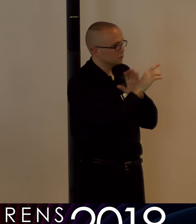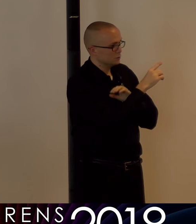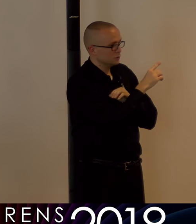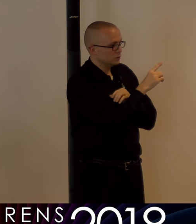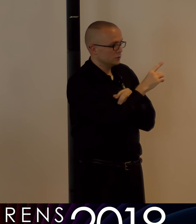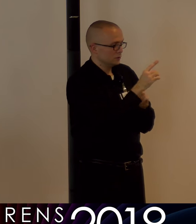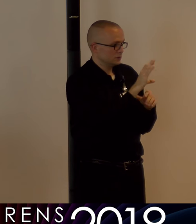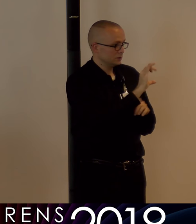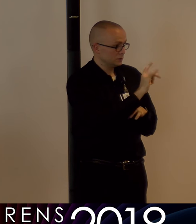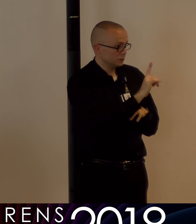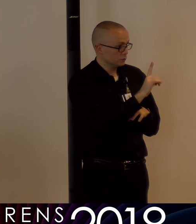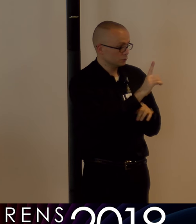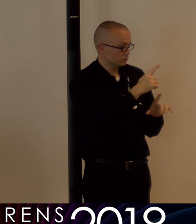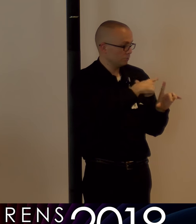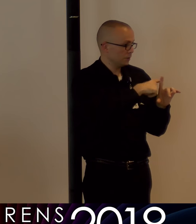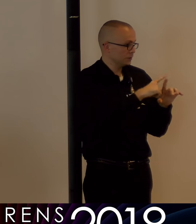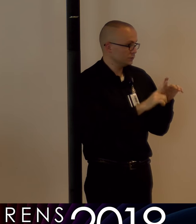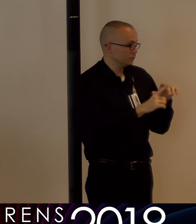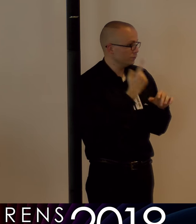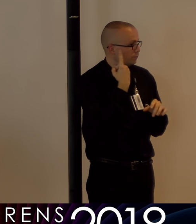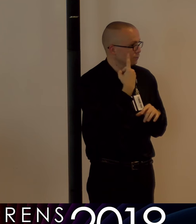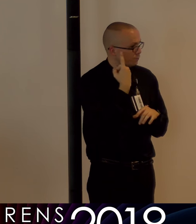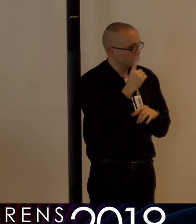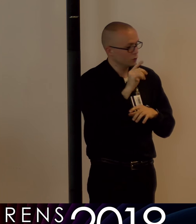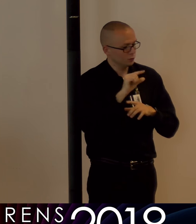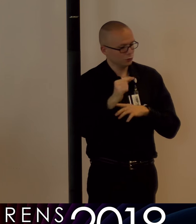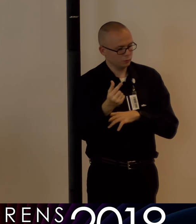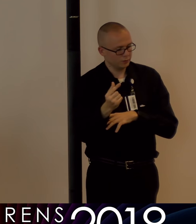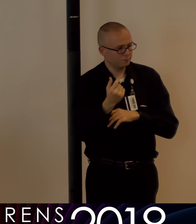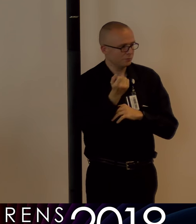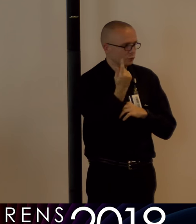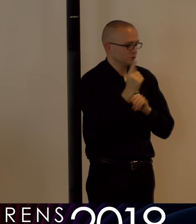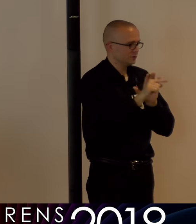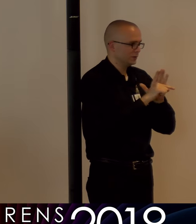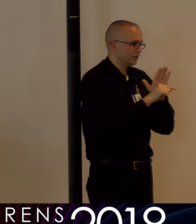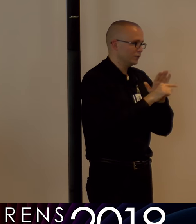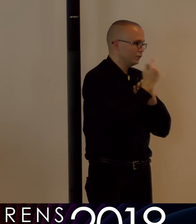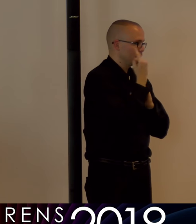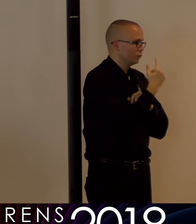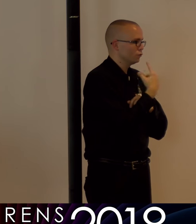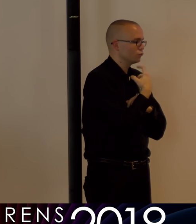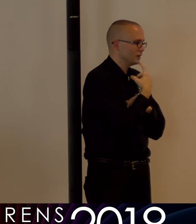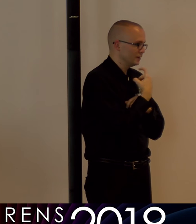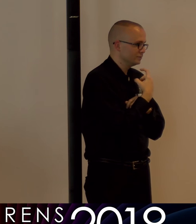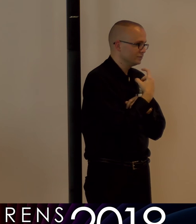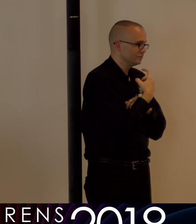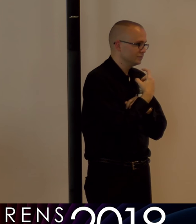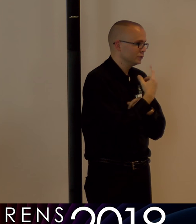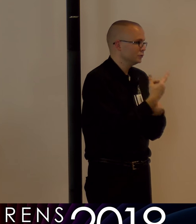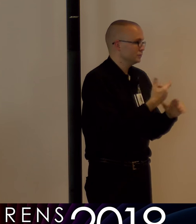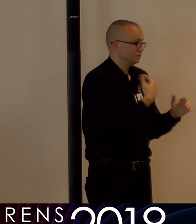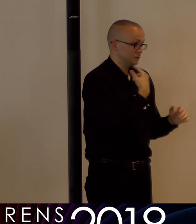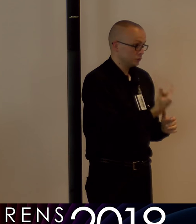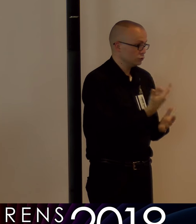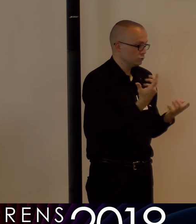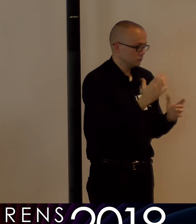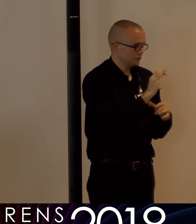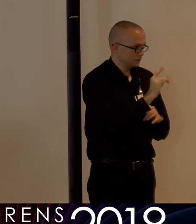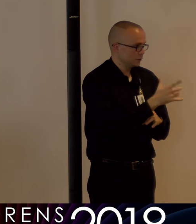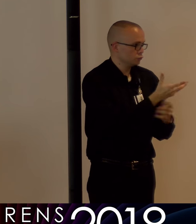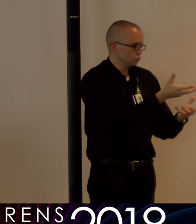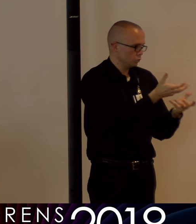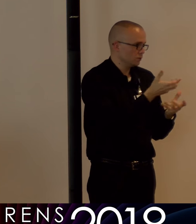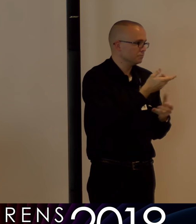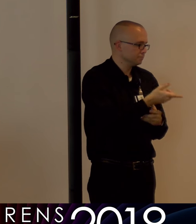the cells that are positive for the green tag, but negative for the red tag, which just tells you that those cells are the ones you